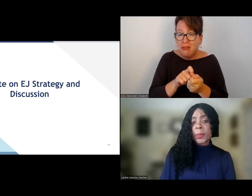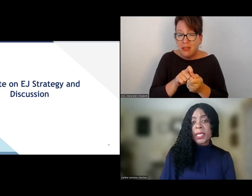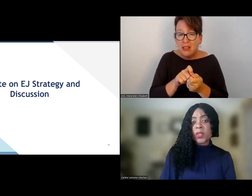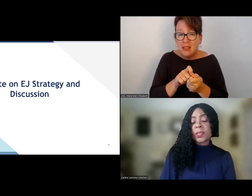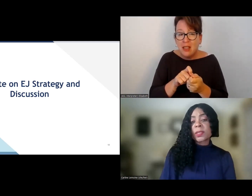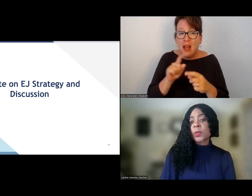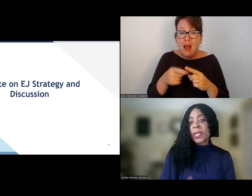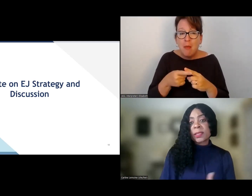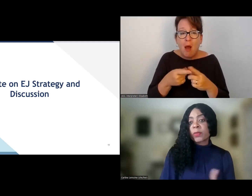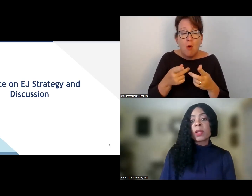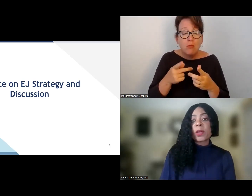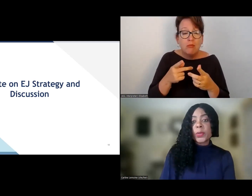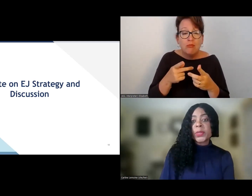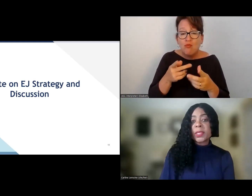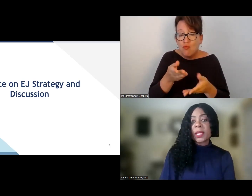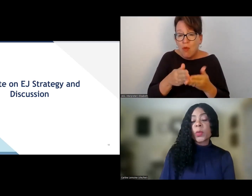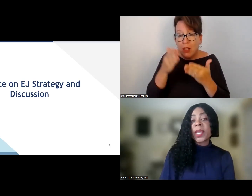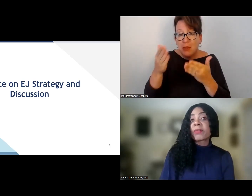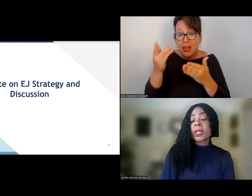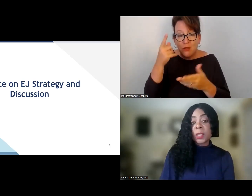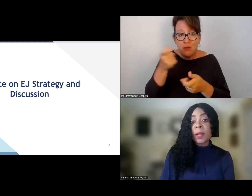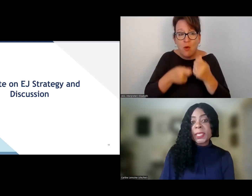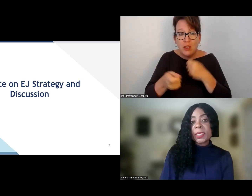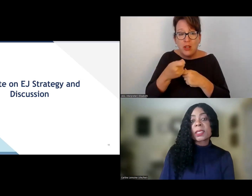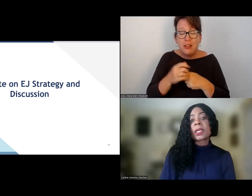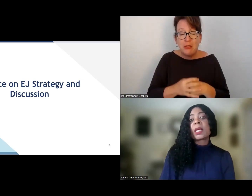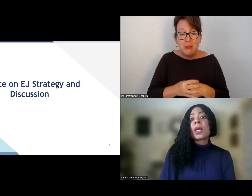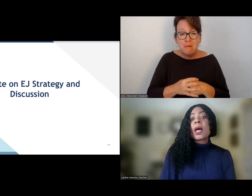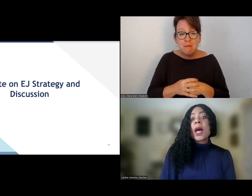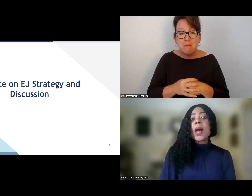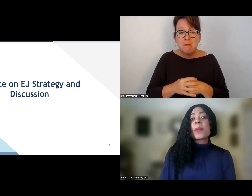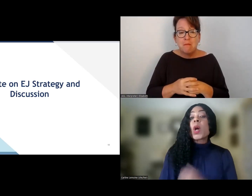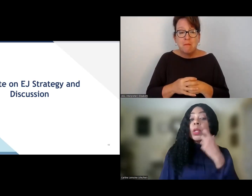engagement recommendations, as well as several others that we have adopted.